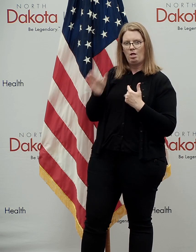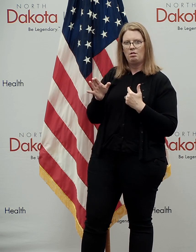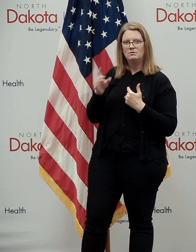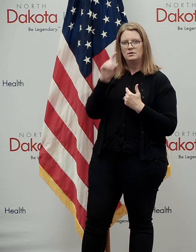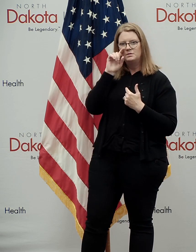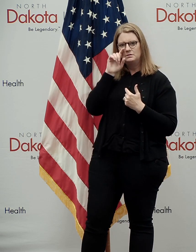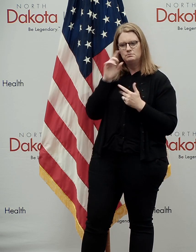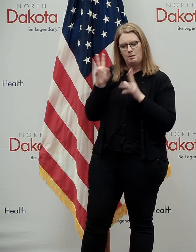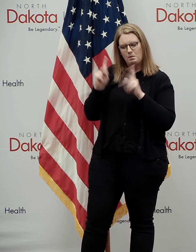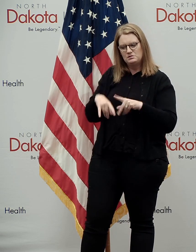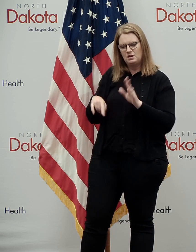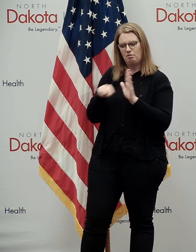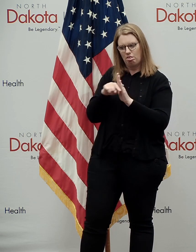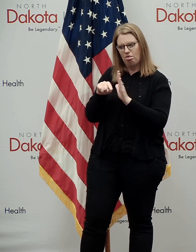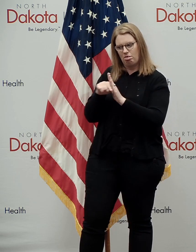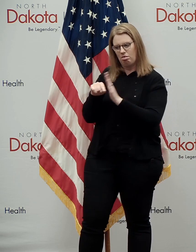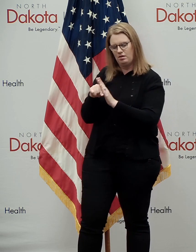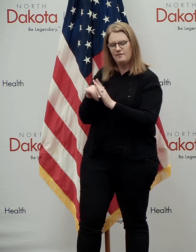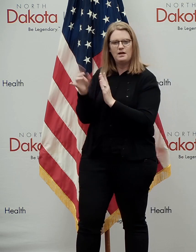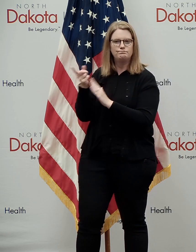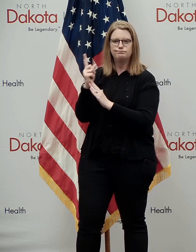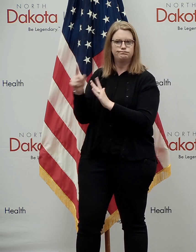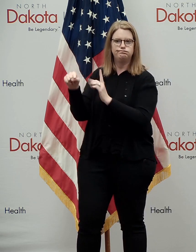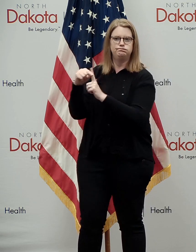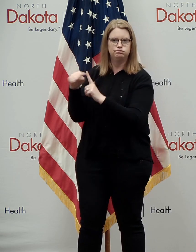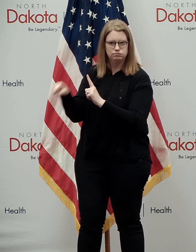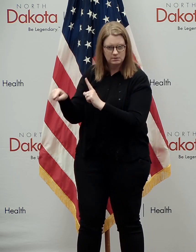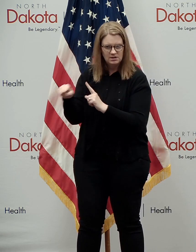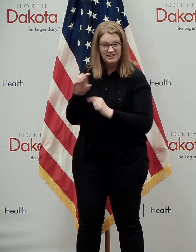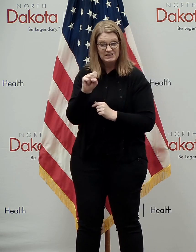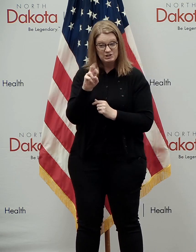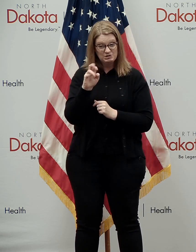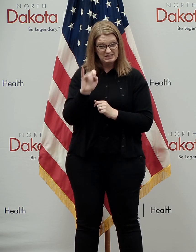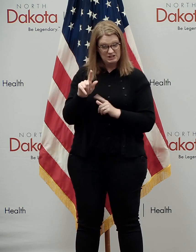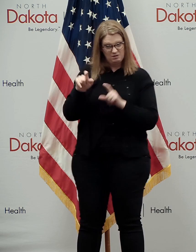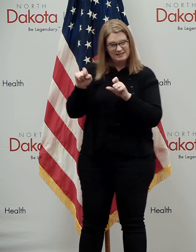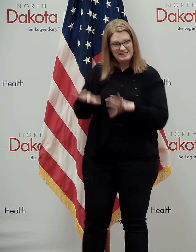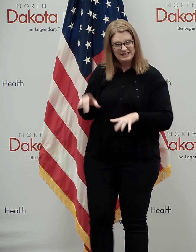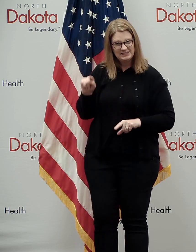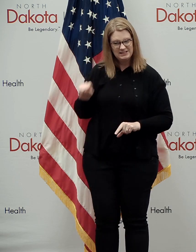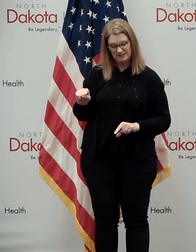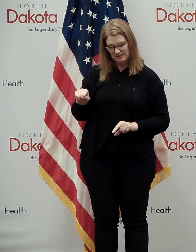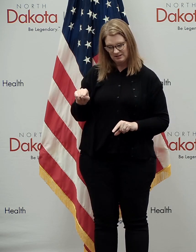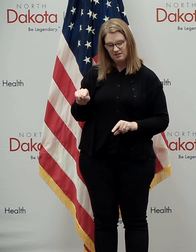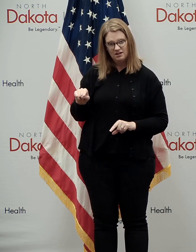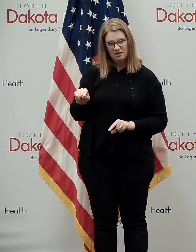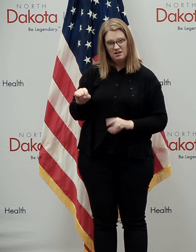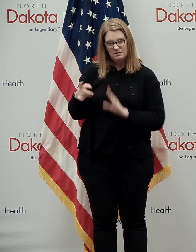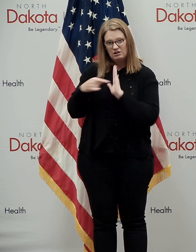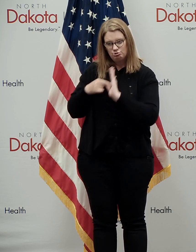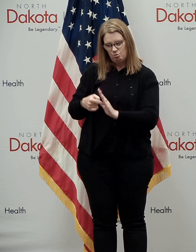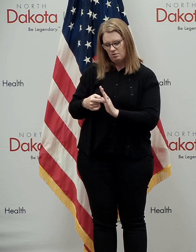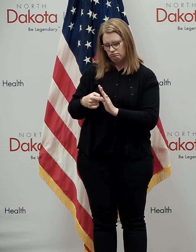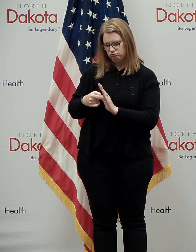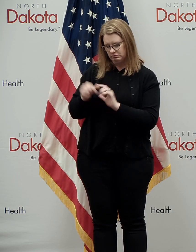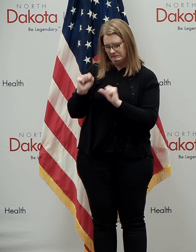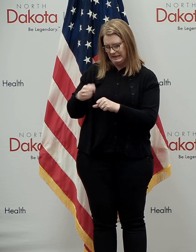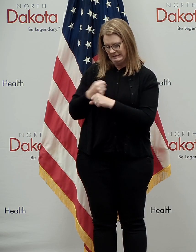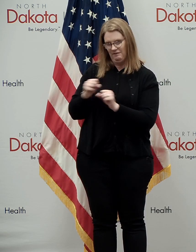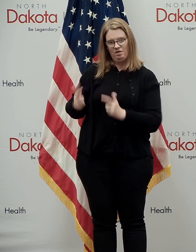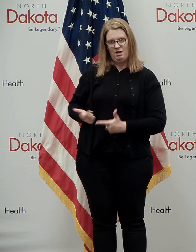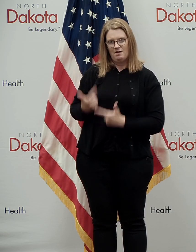it's the serial testing is really showing up in saving lives. So I think